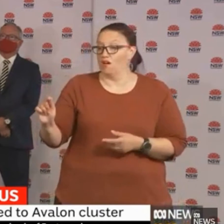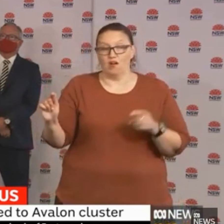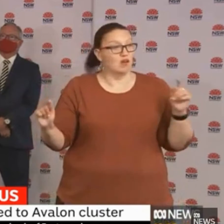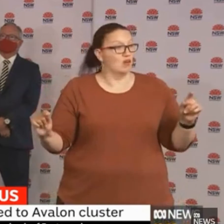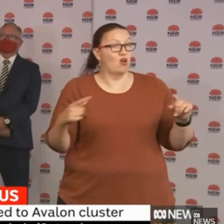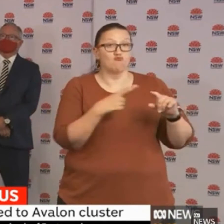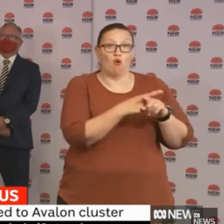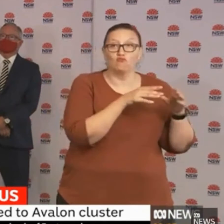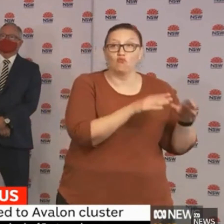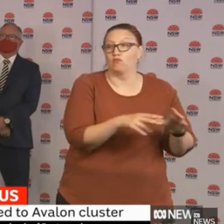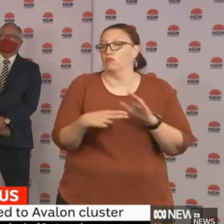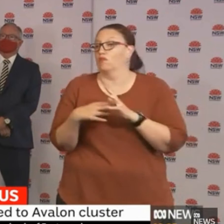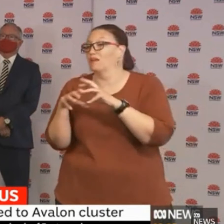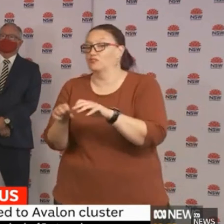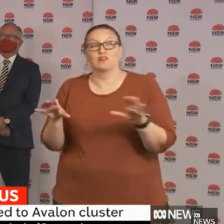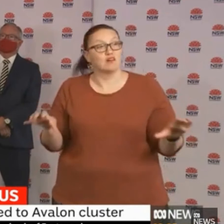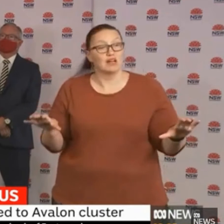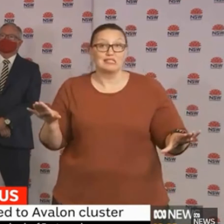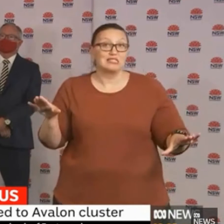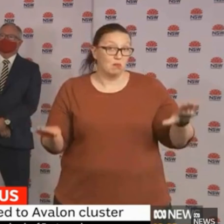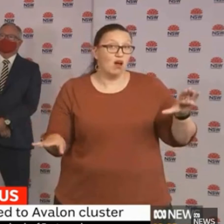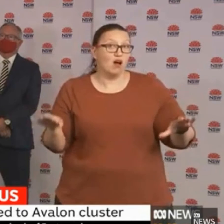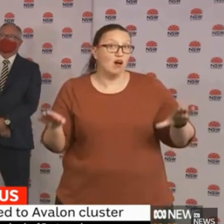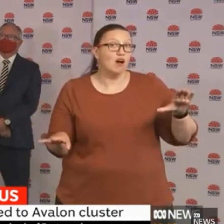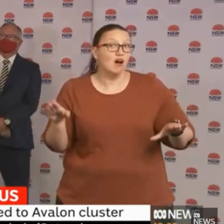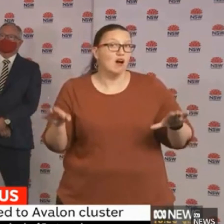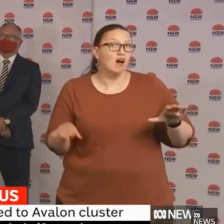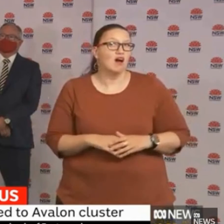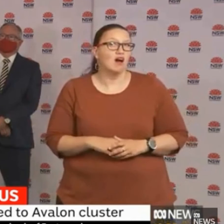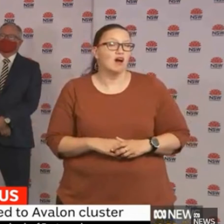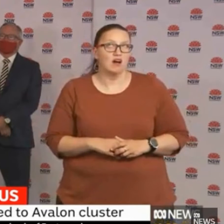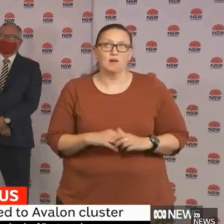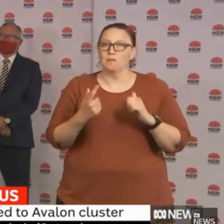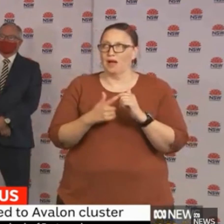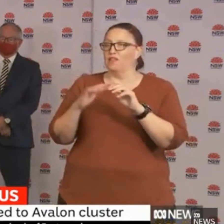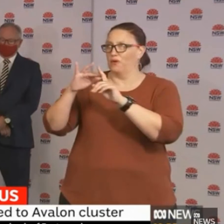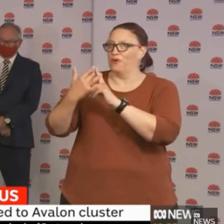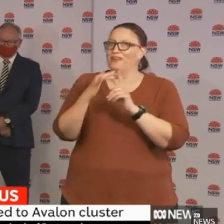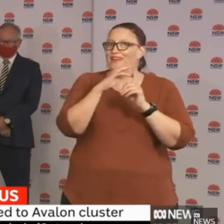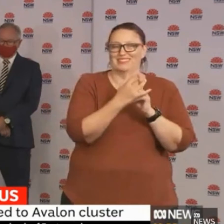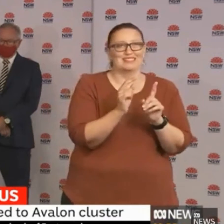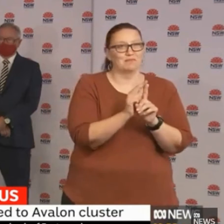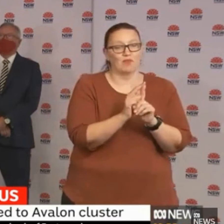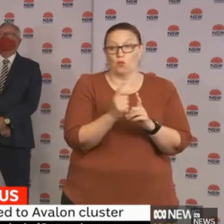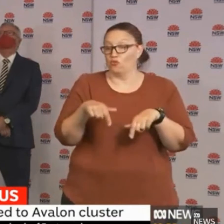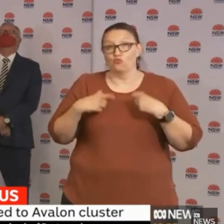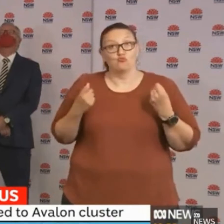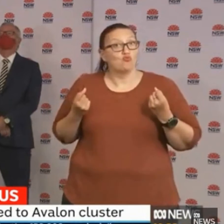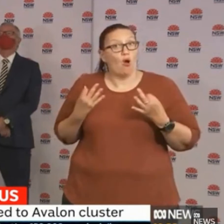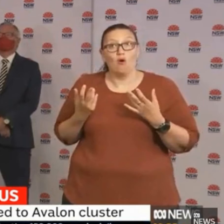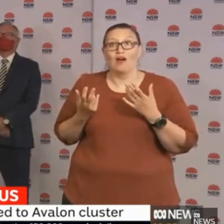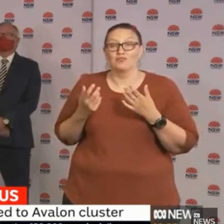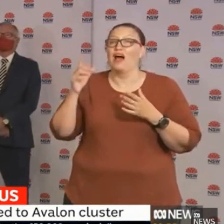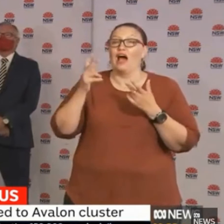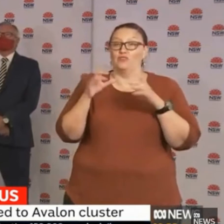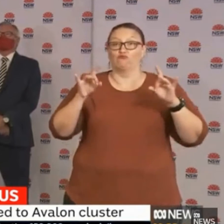context we're in, where we have no community transmission, in many other states and territories,